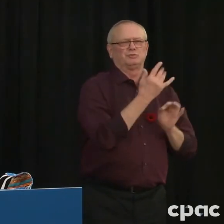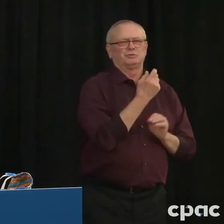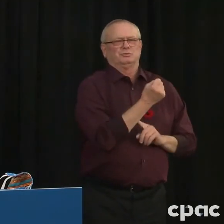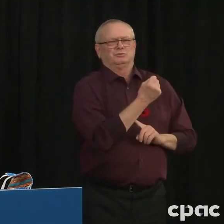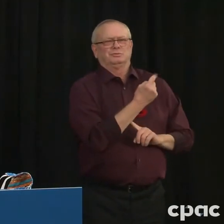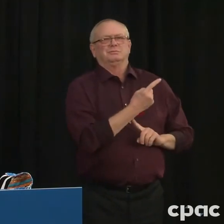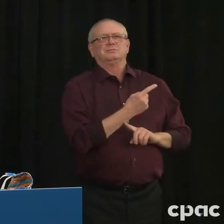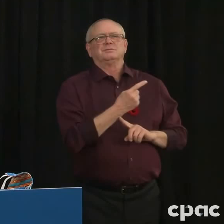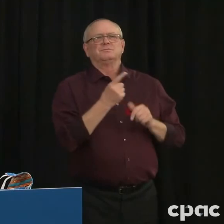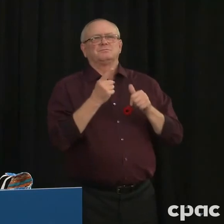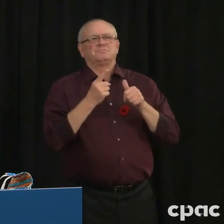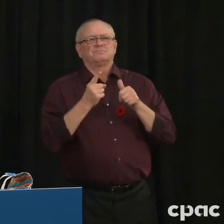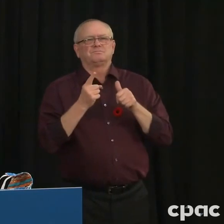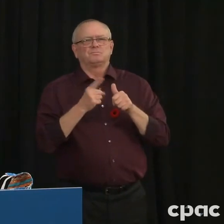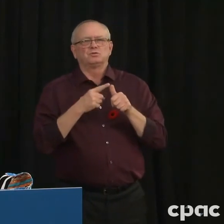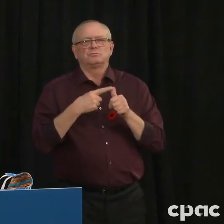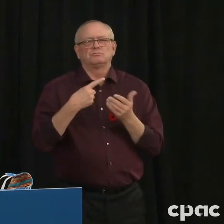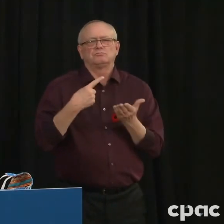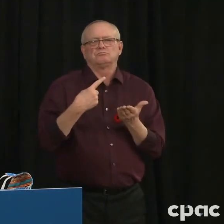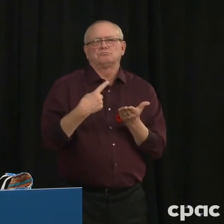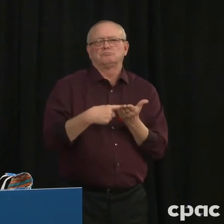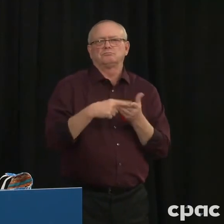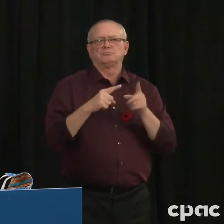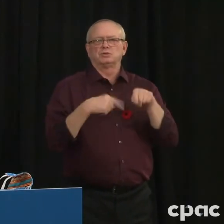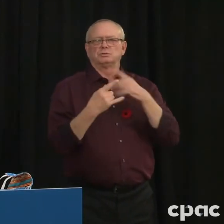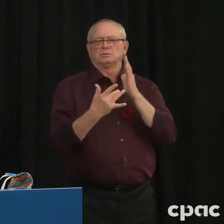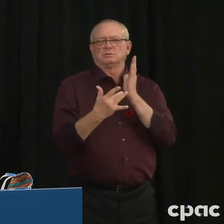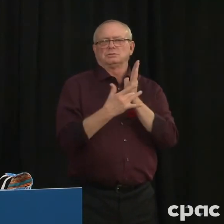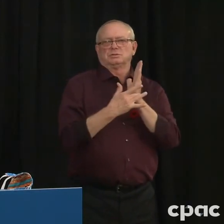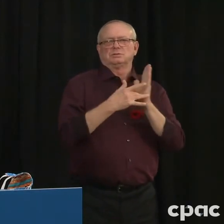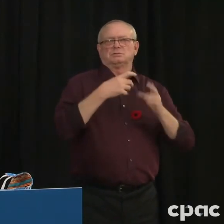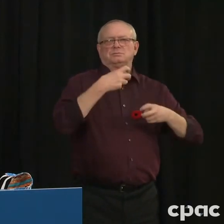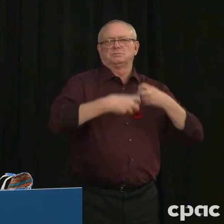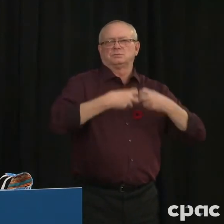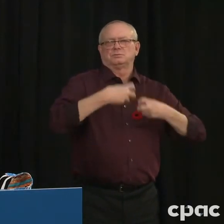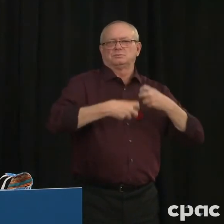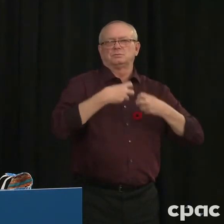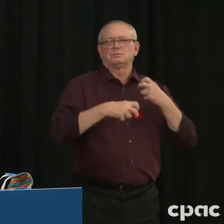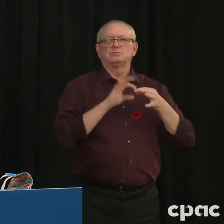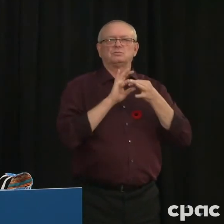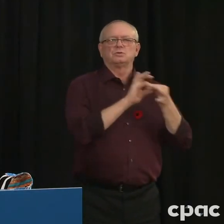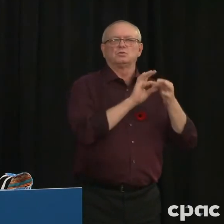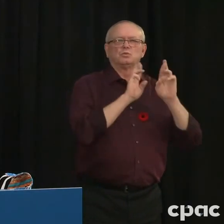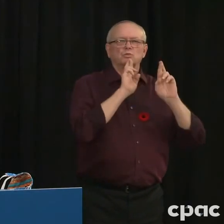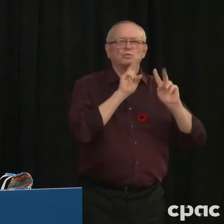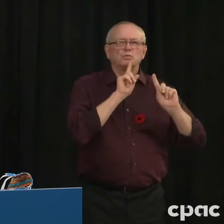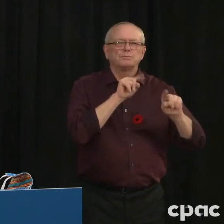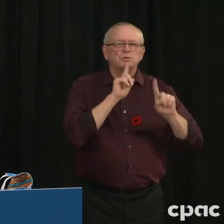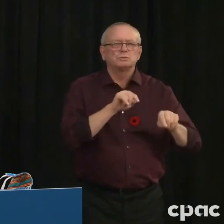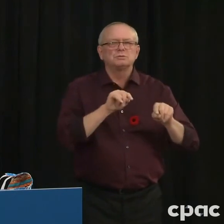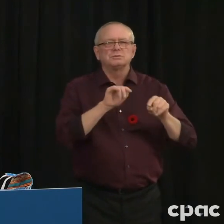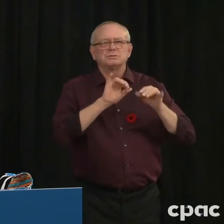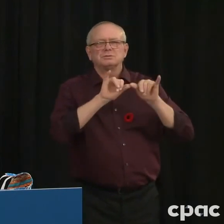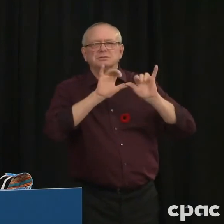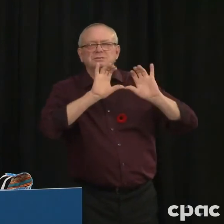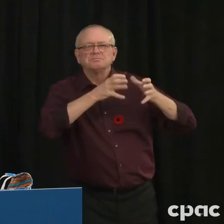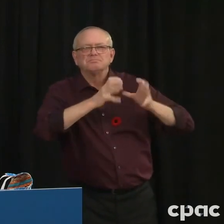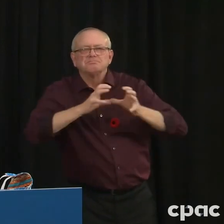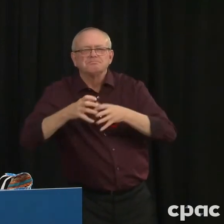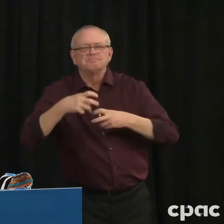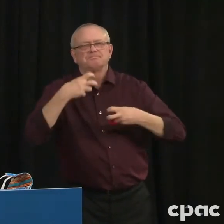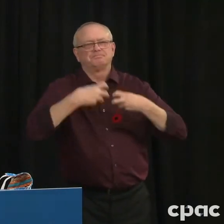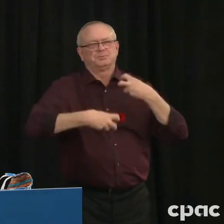issues that have been affecting our reporting system. Teams at Alberta Health and Alberta Health Services worked all weekend to fix the